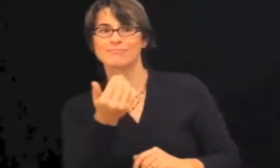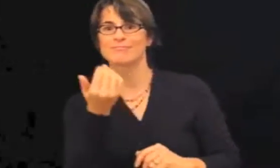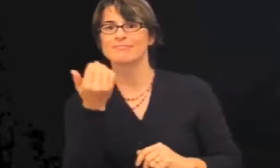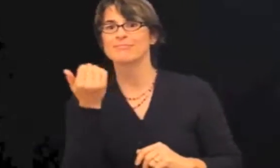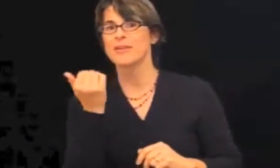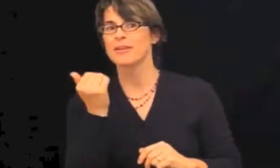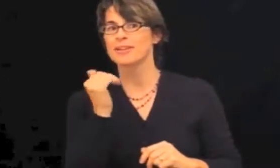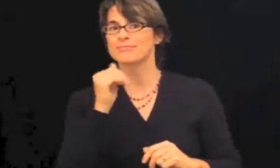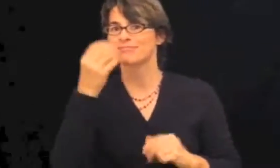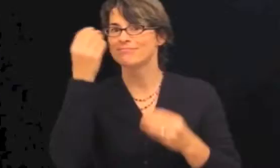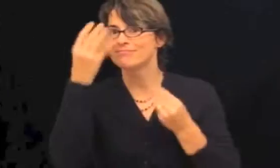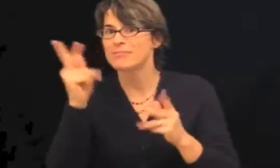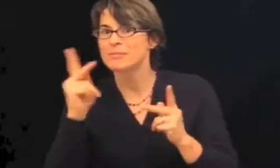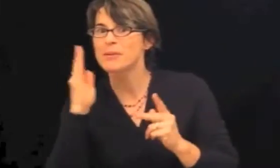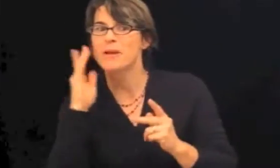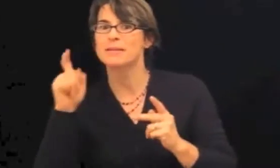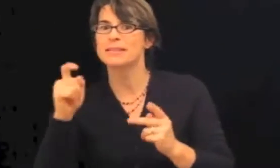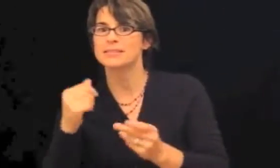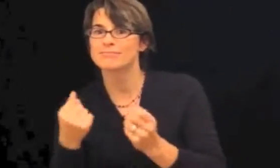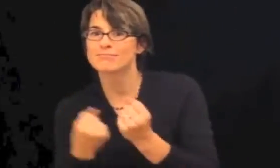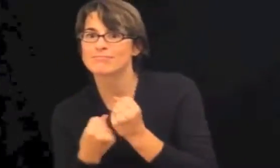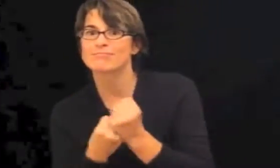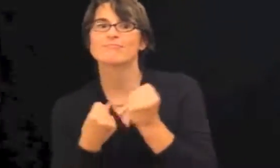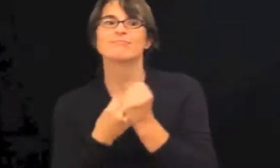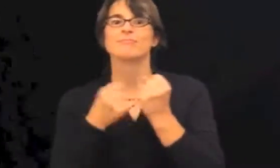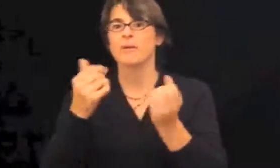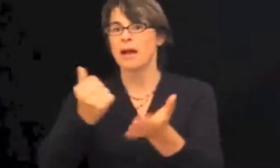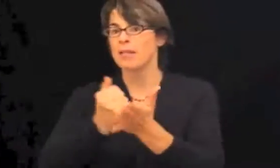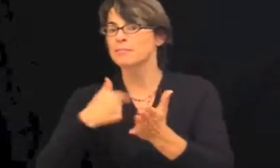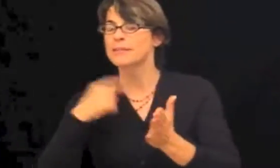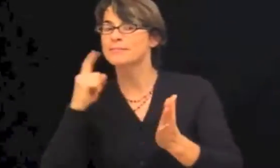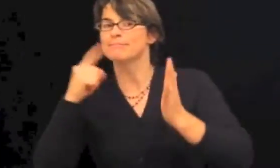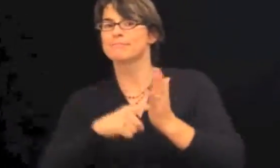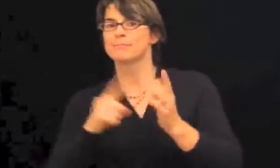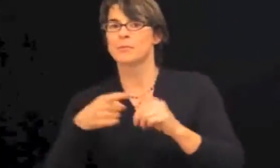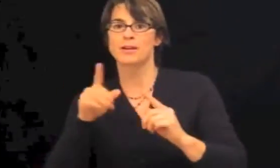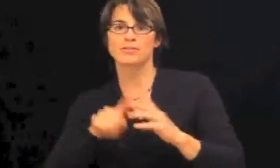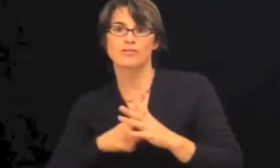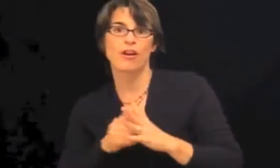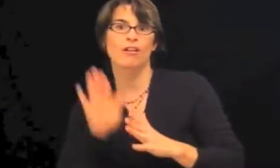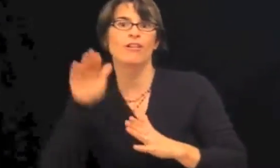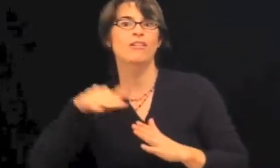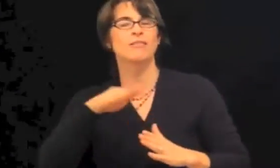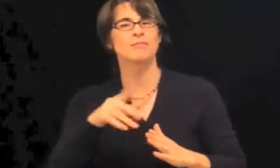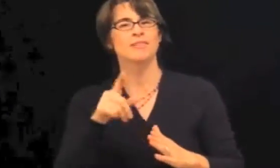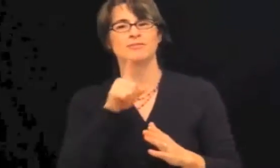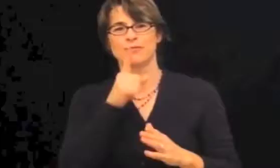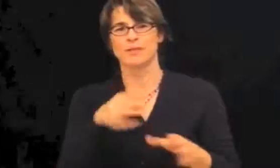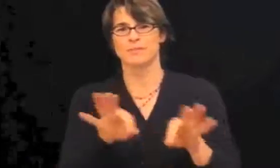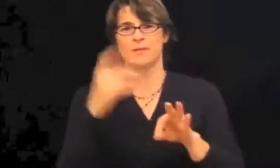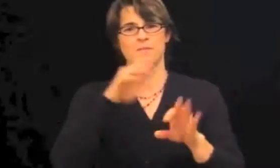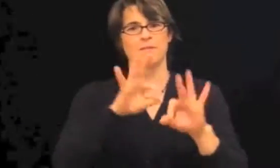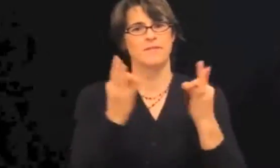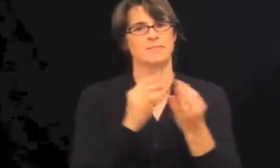Sometimes people with bipolar disorder, they need to be reminded that and someone to show you when your mood